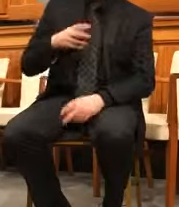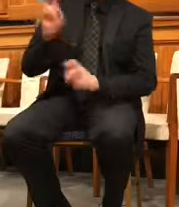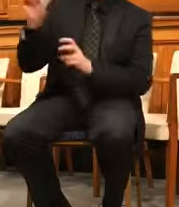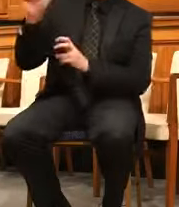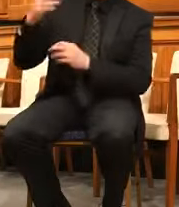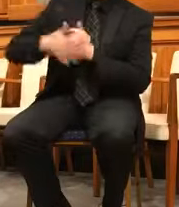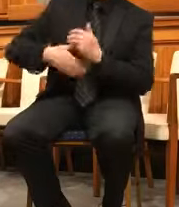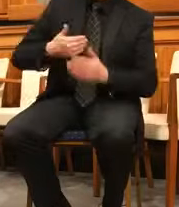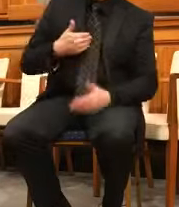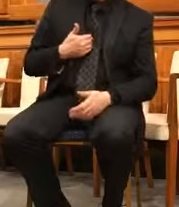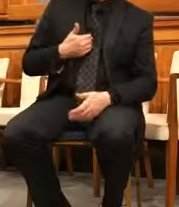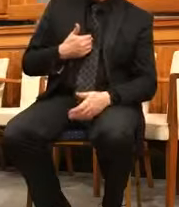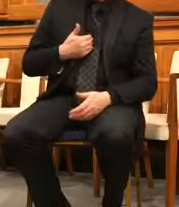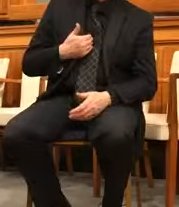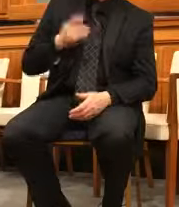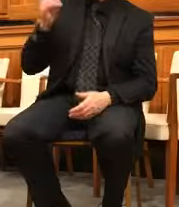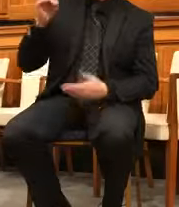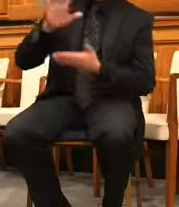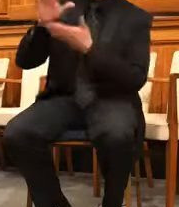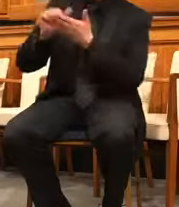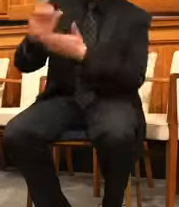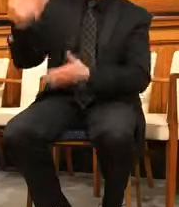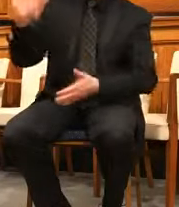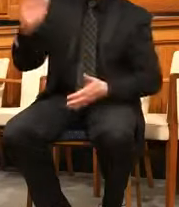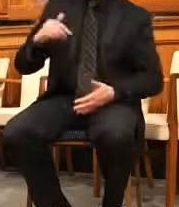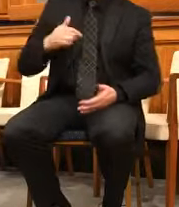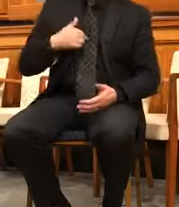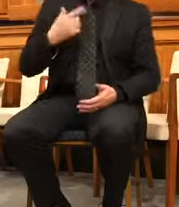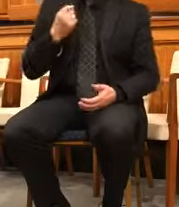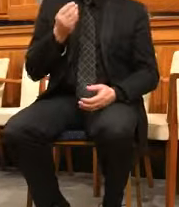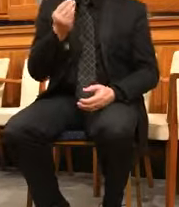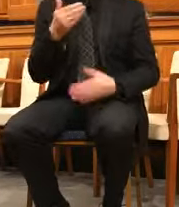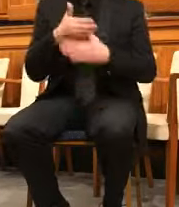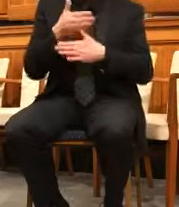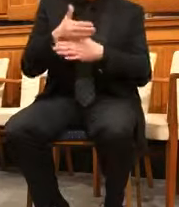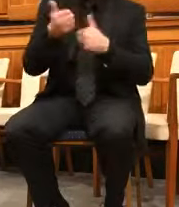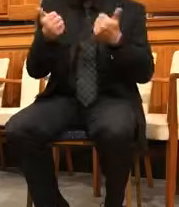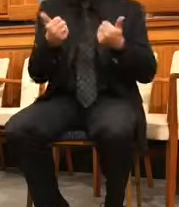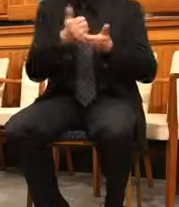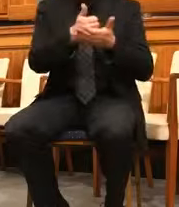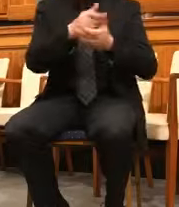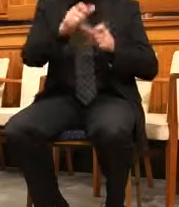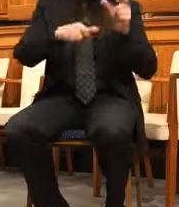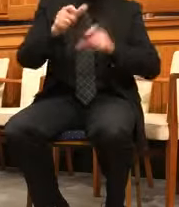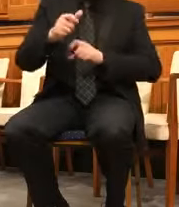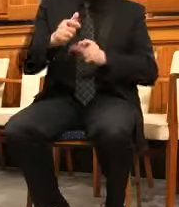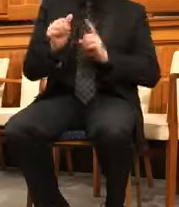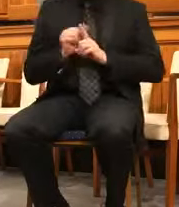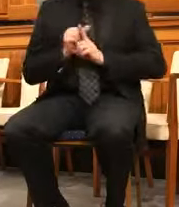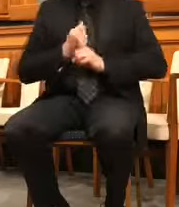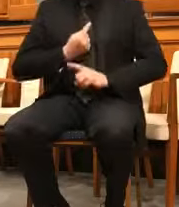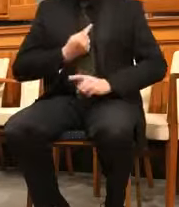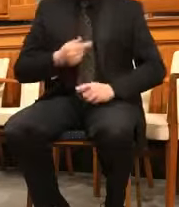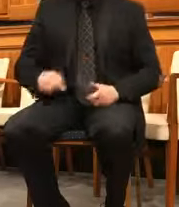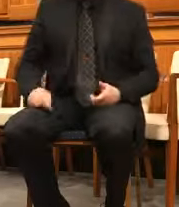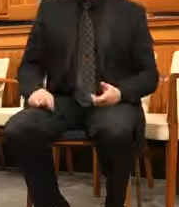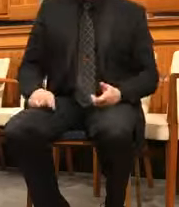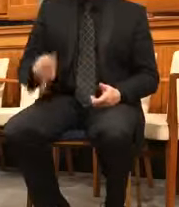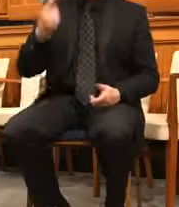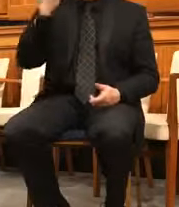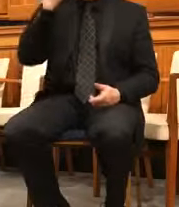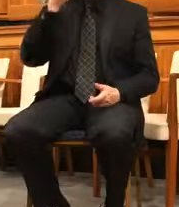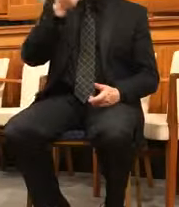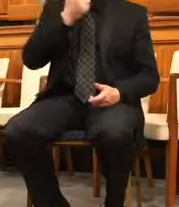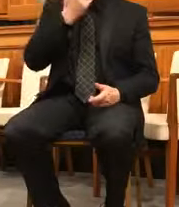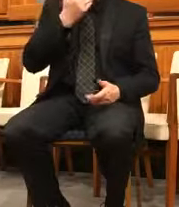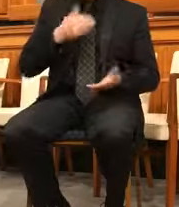One. Some works, and we are conceited enough, if you don't mind my using the term,